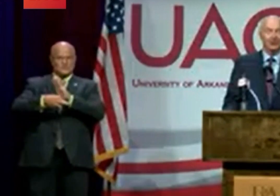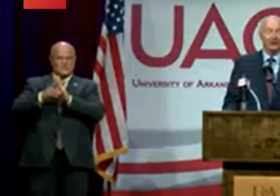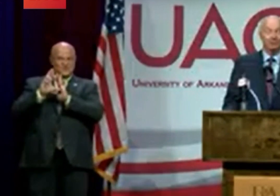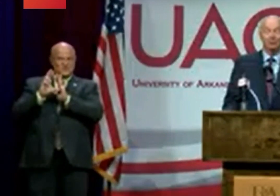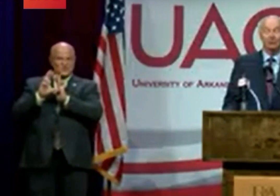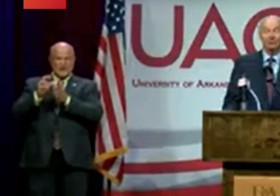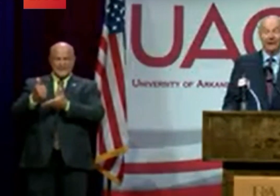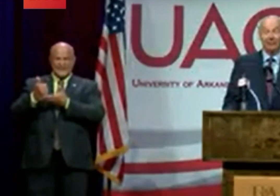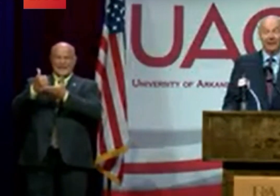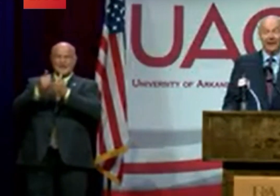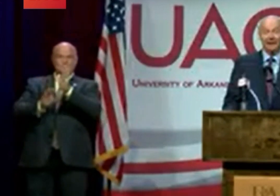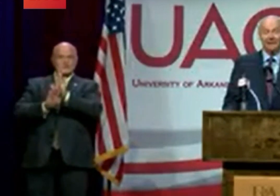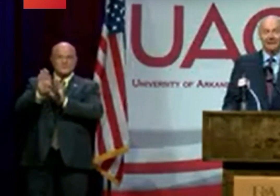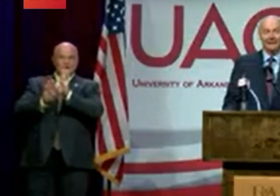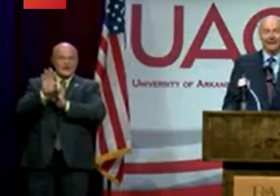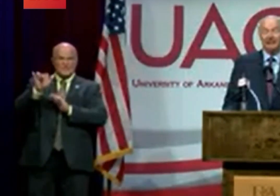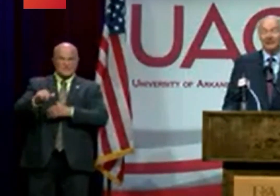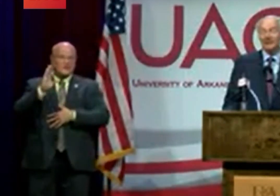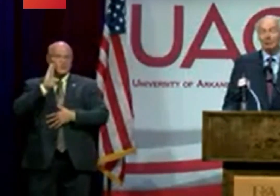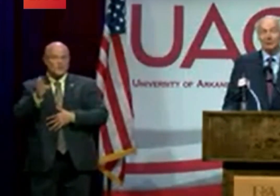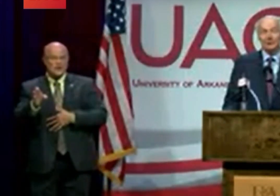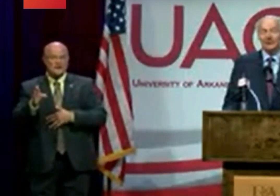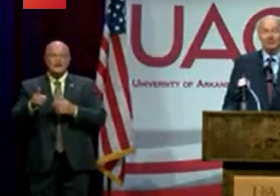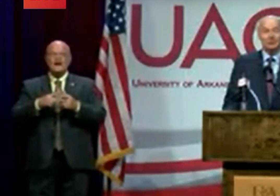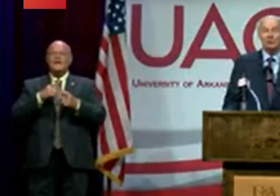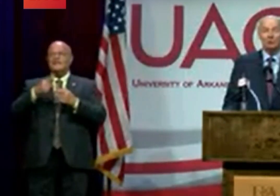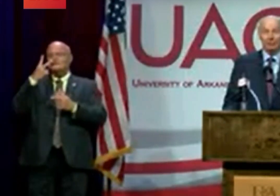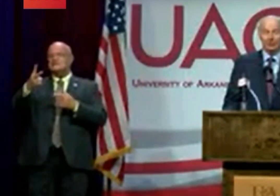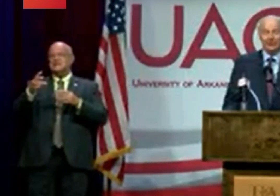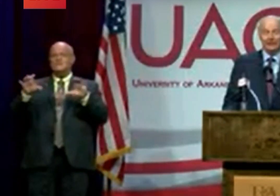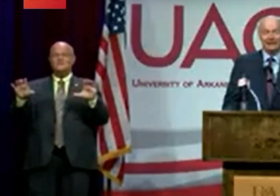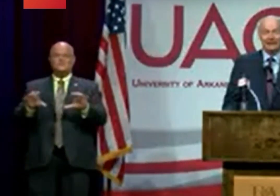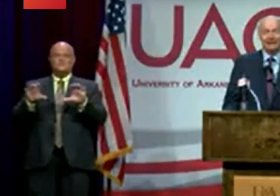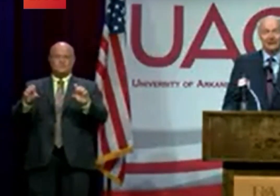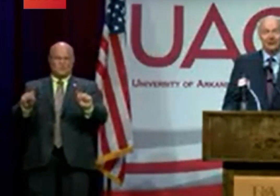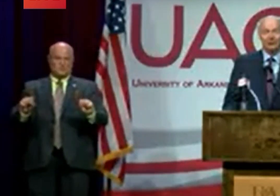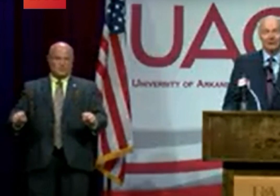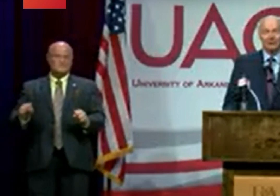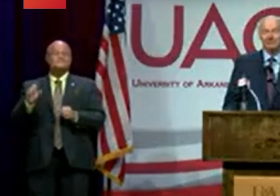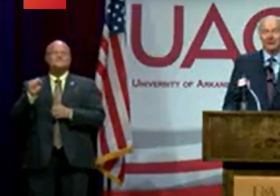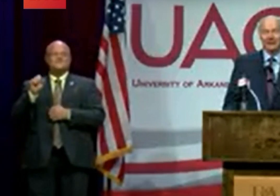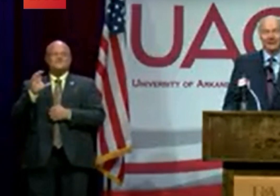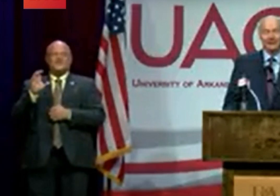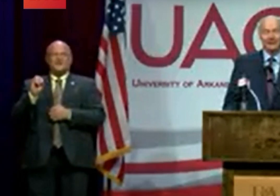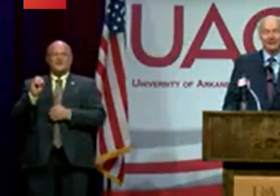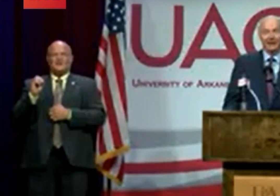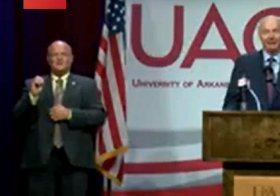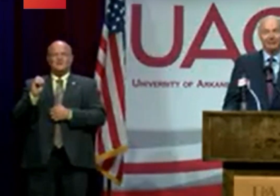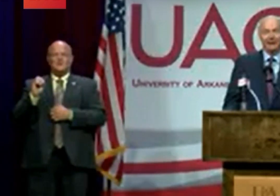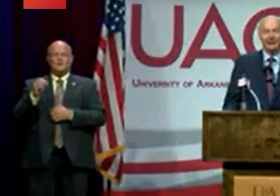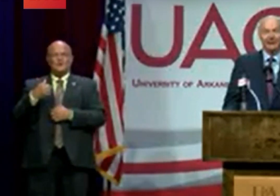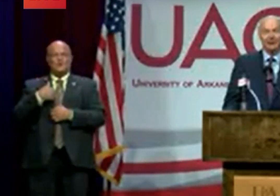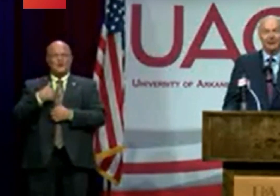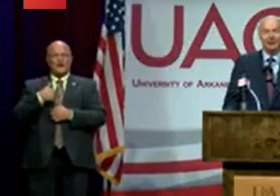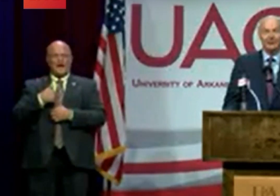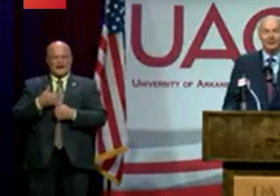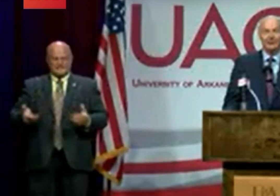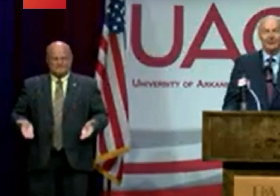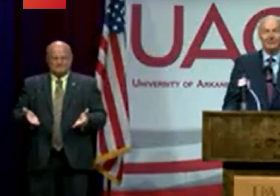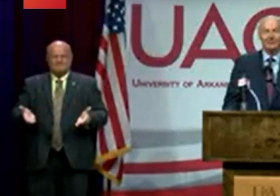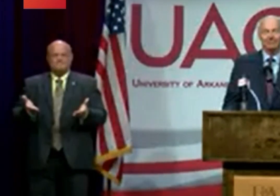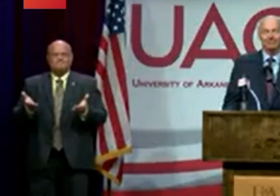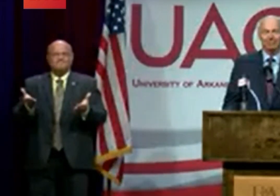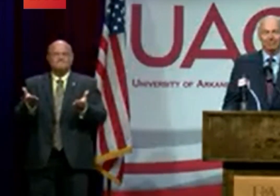that. They'll help you develop that, and then they will see if it's doable. And so, you know, I